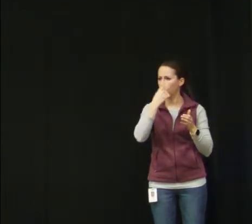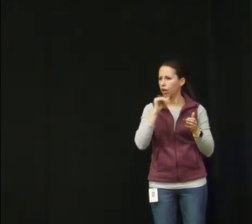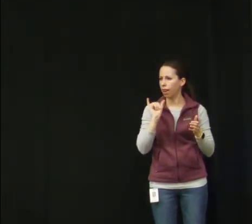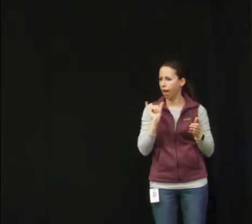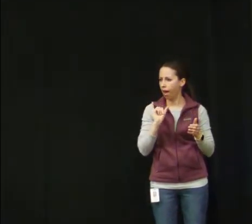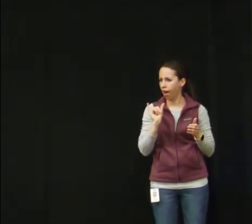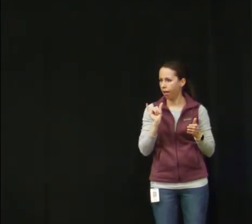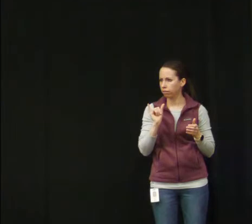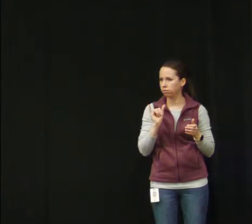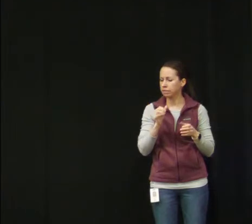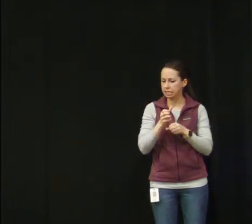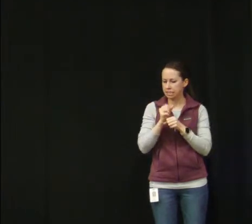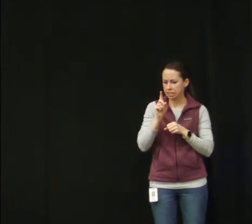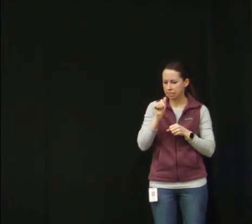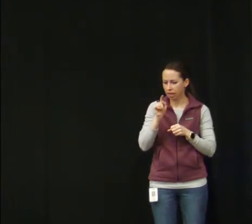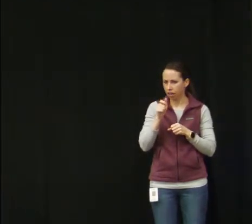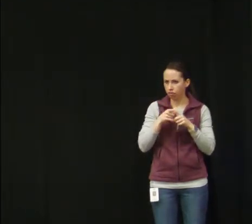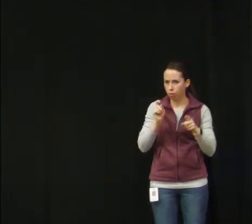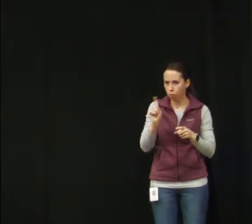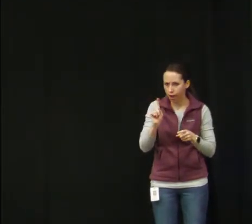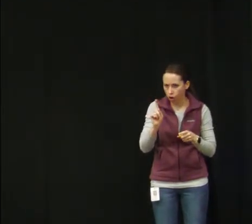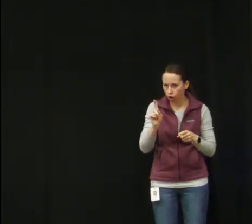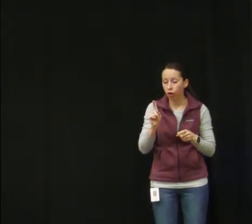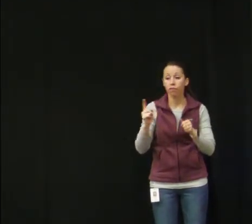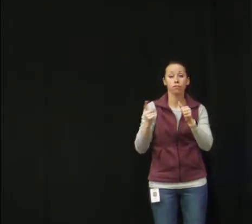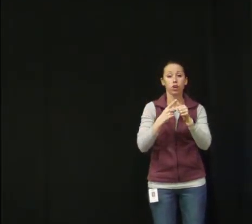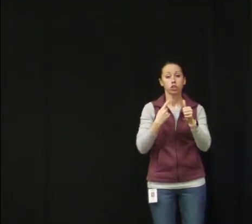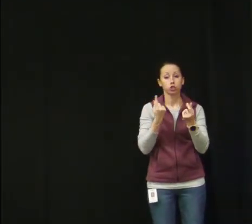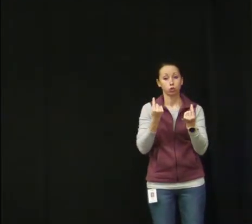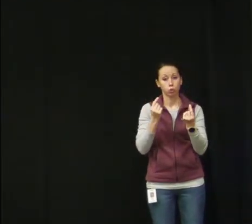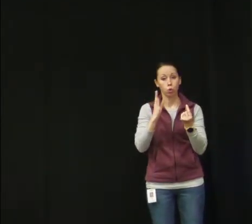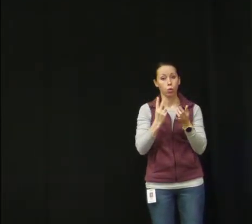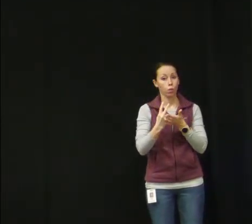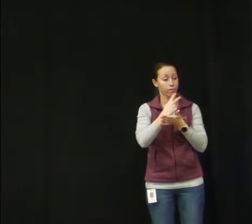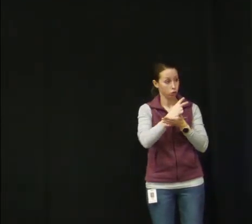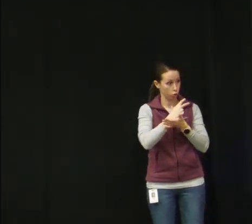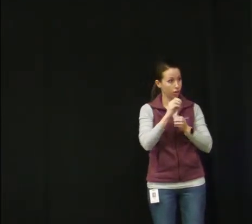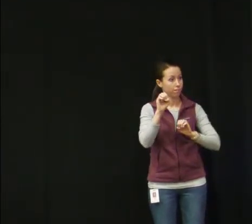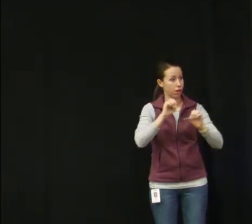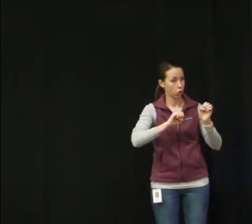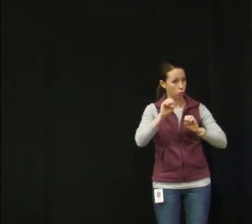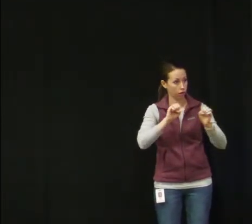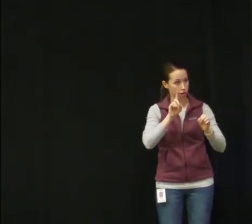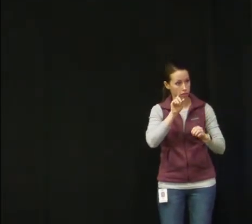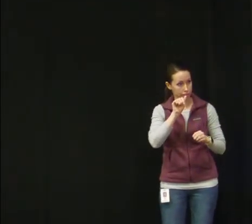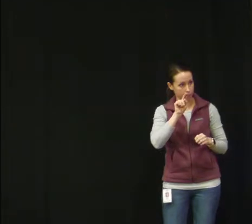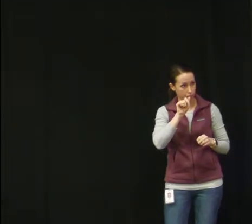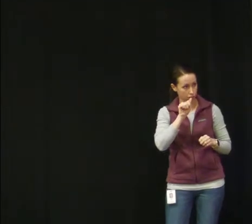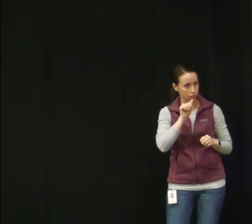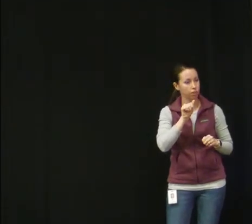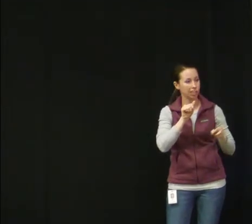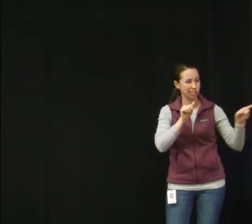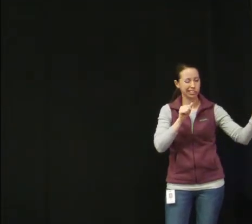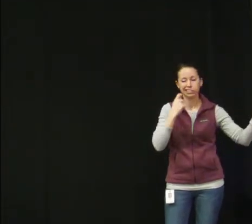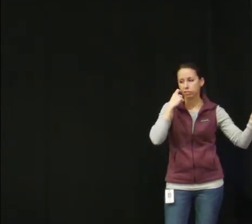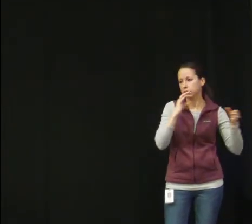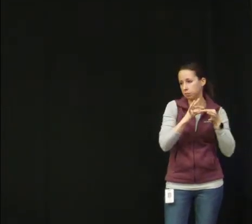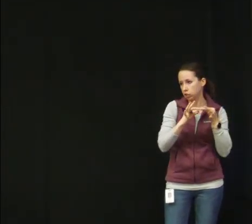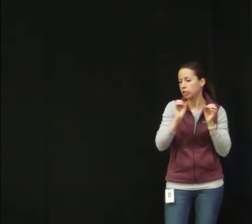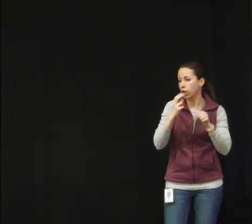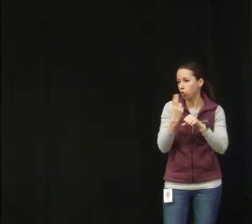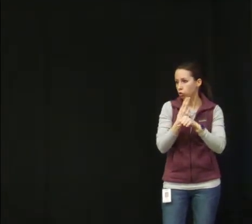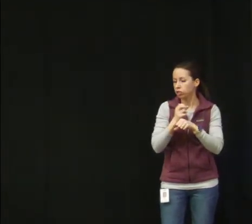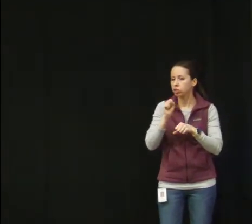from. The first thing we're going to do is review the evaluation data. We can use, as Christina said, we can use